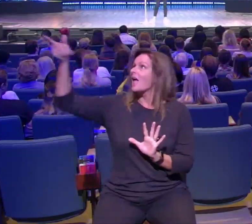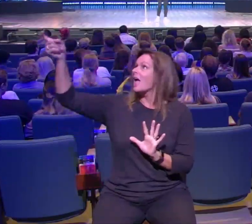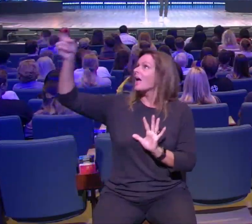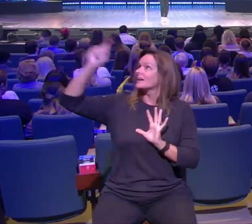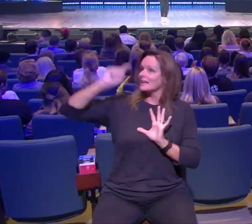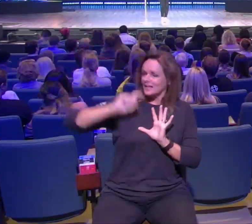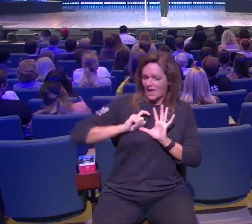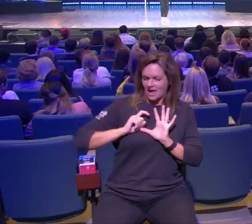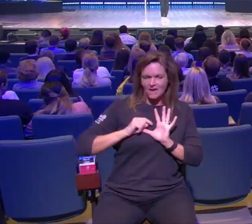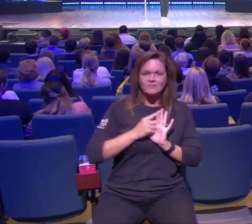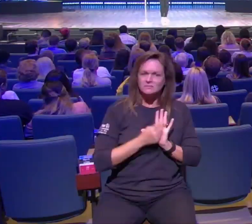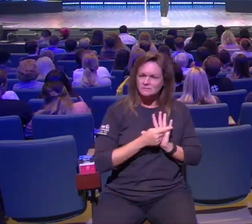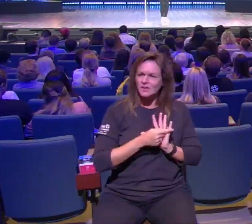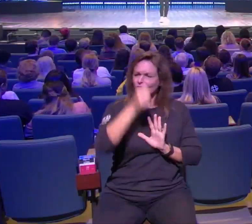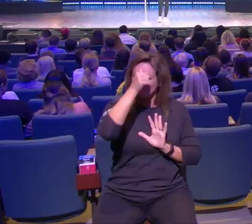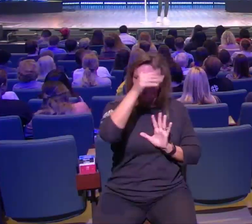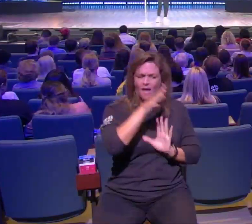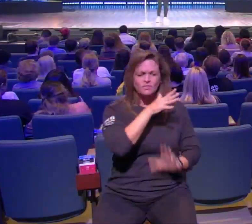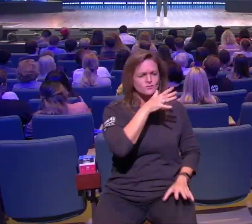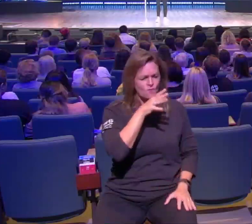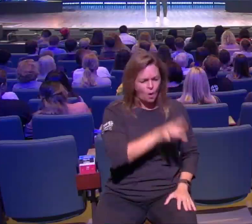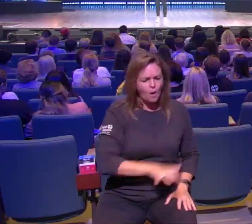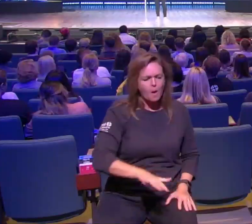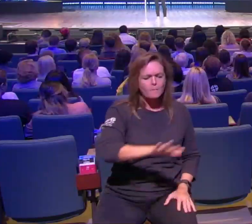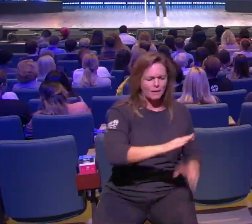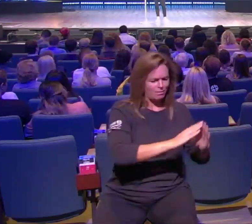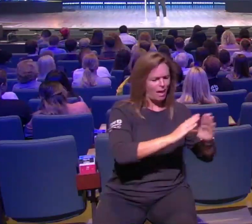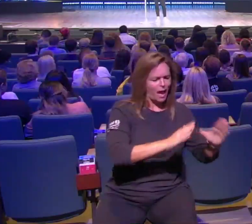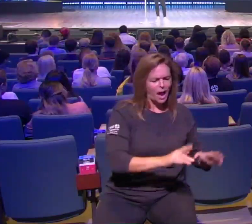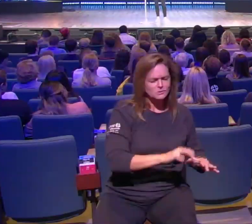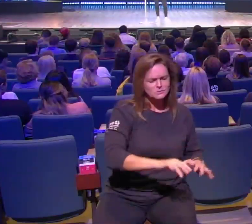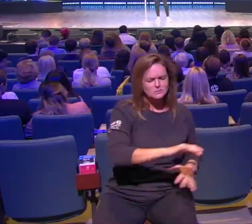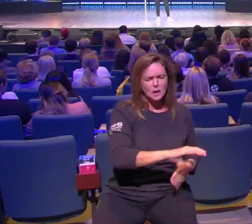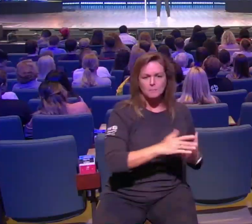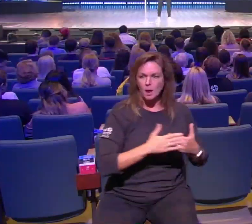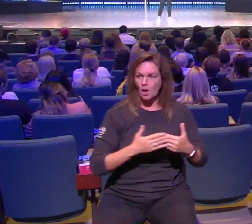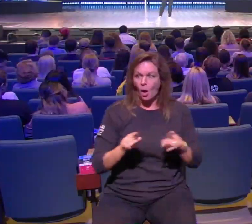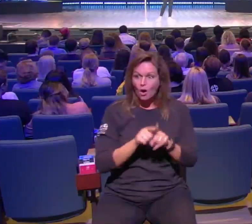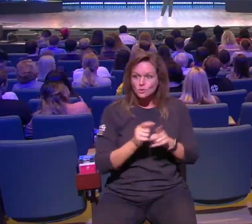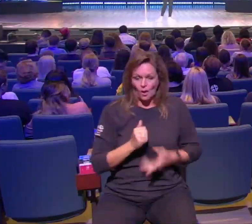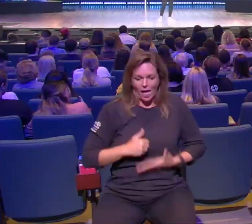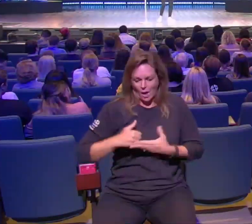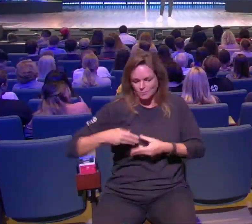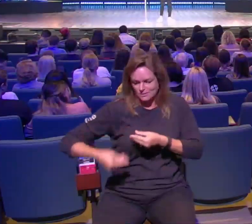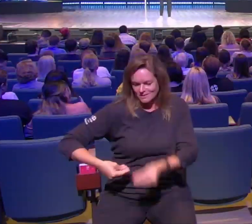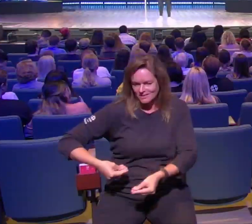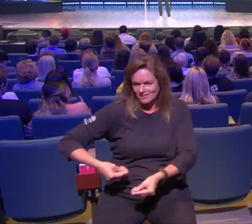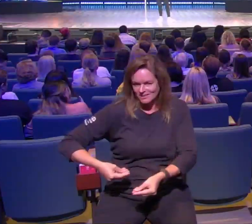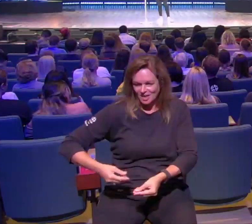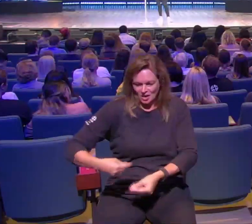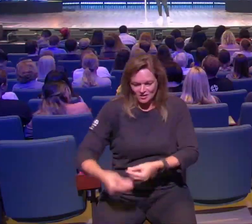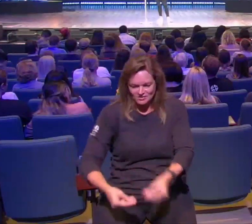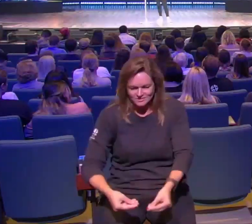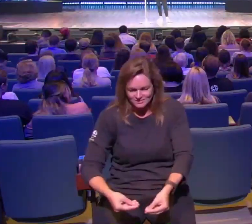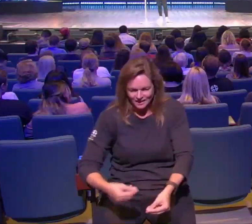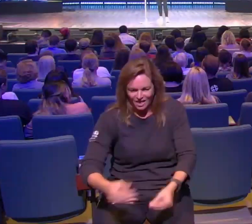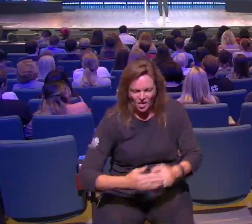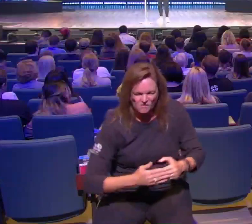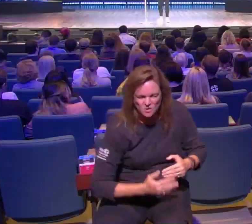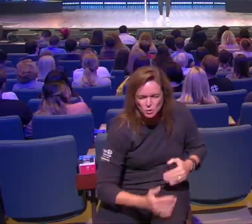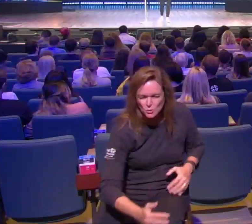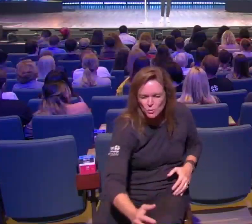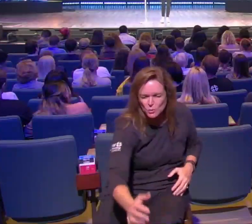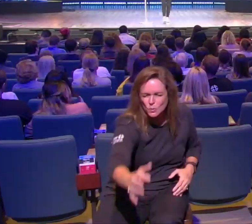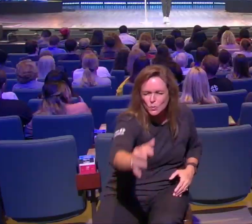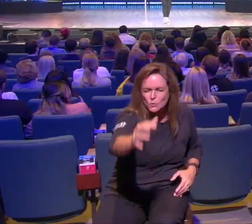them their inheritance, but he also wrote it into law for future generations so no daughter, no sister would